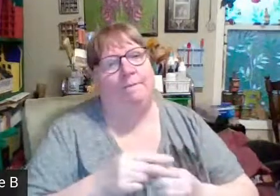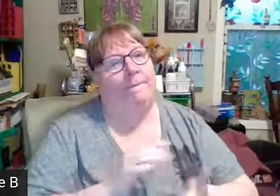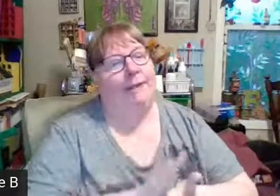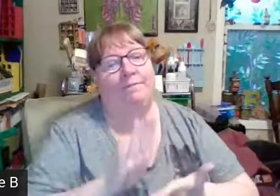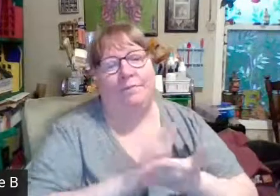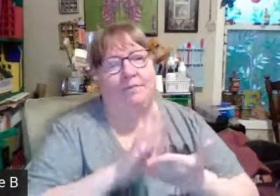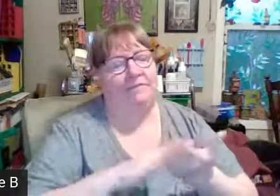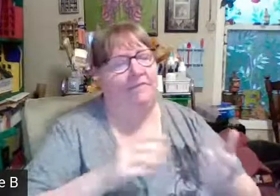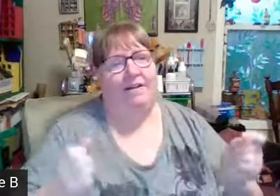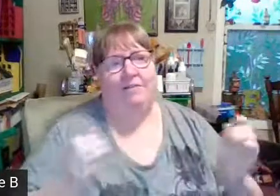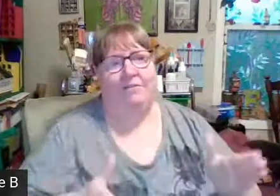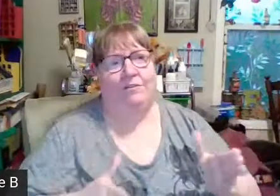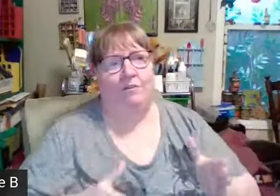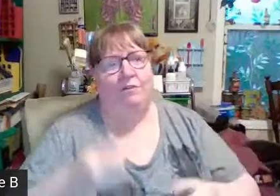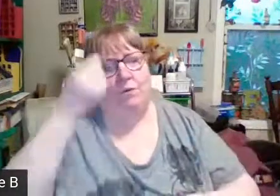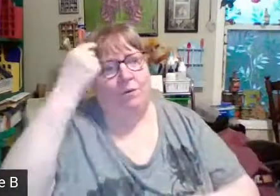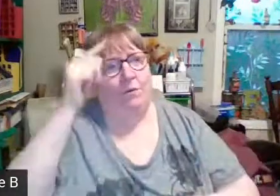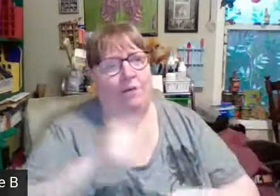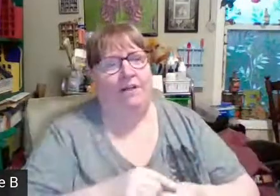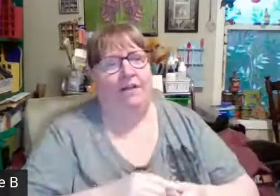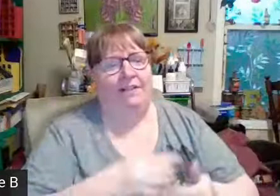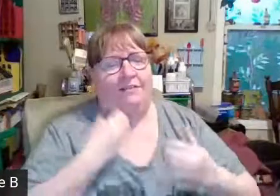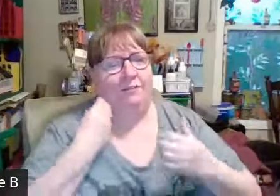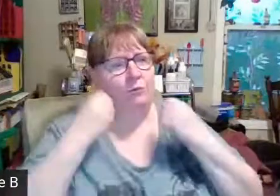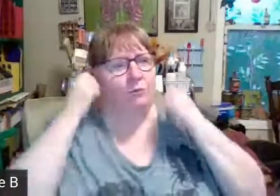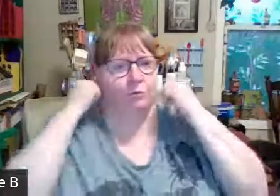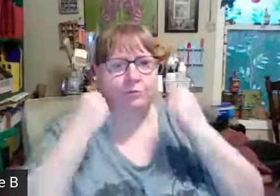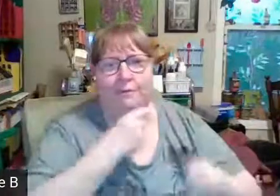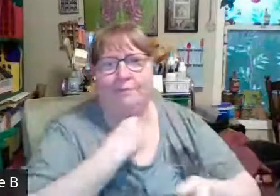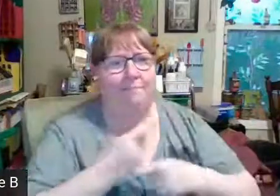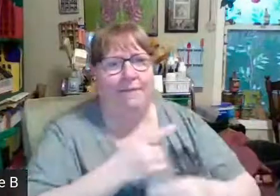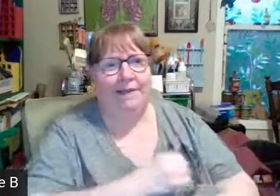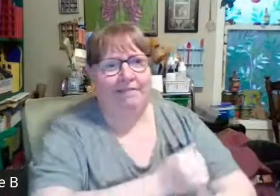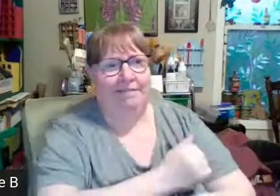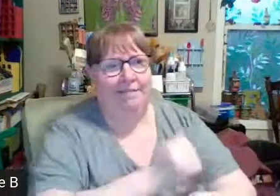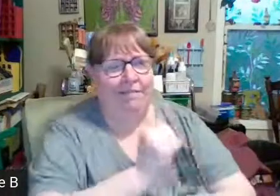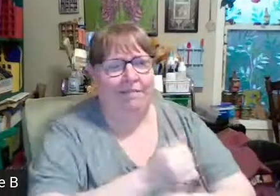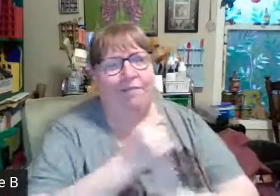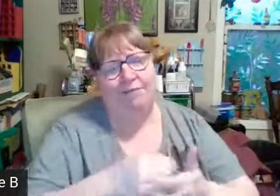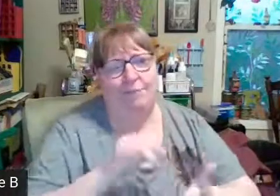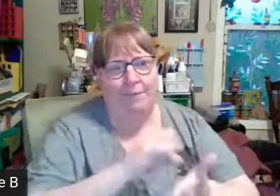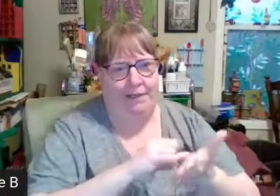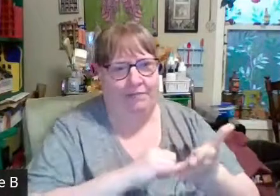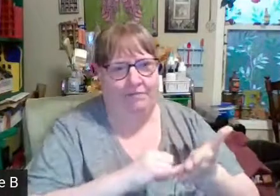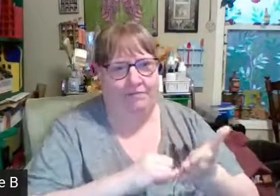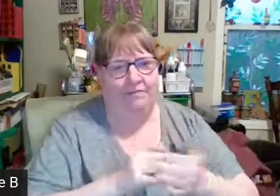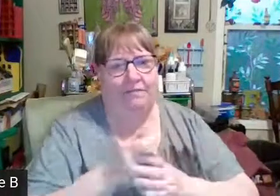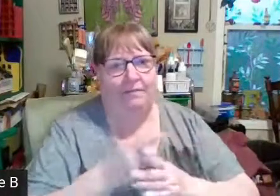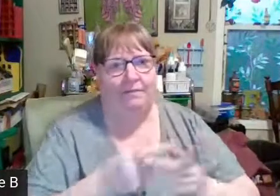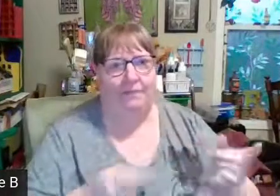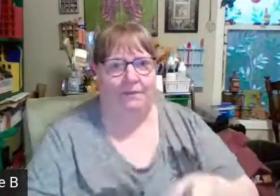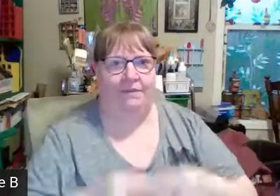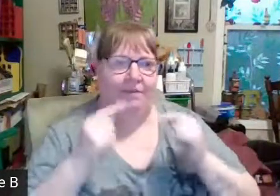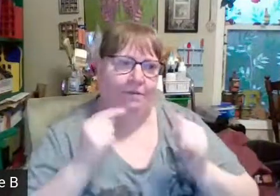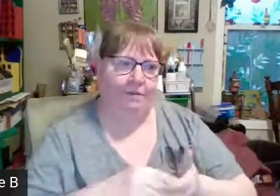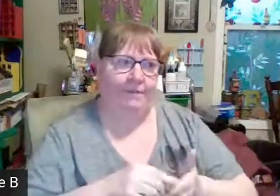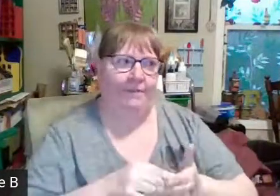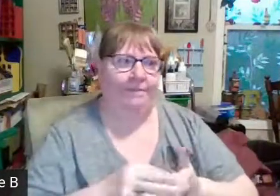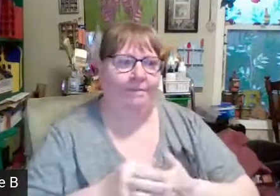that. But we like to take it just to the next level to personalize everything as much as we